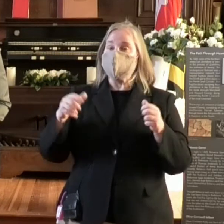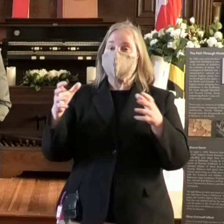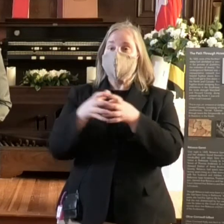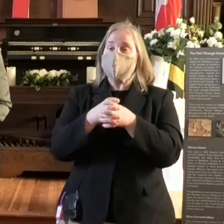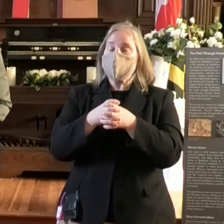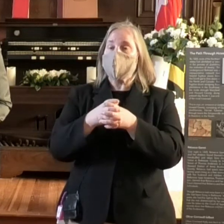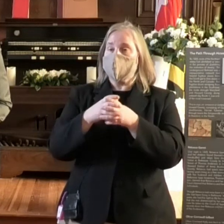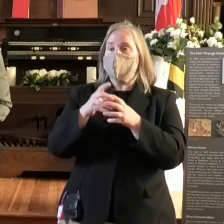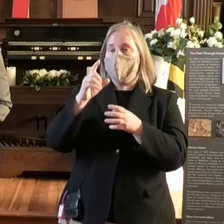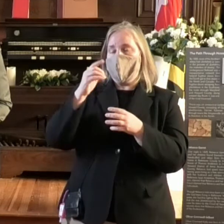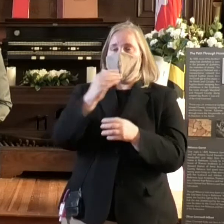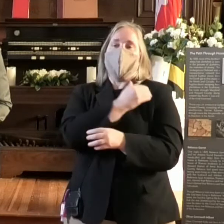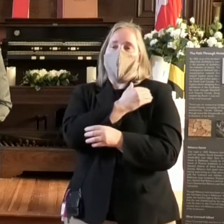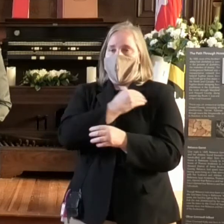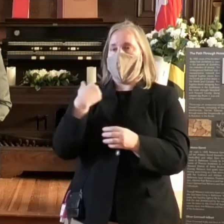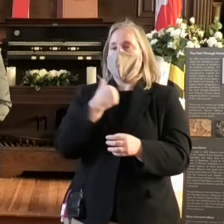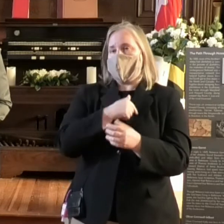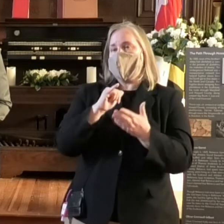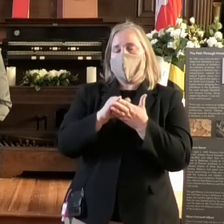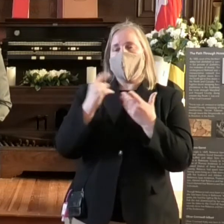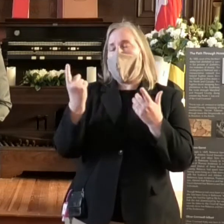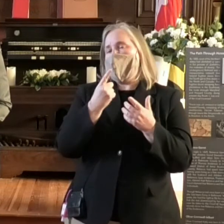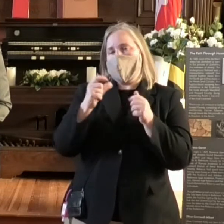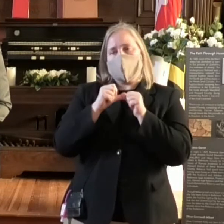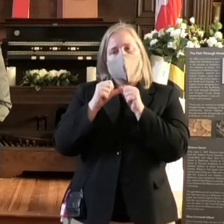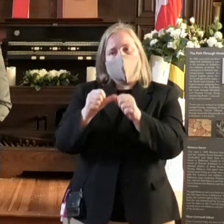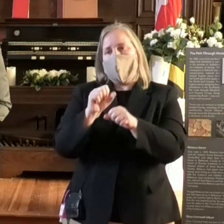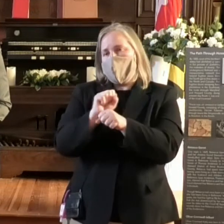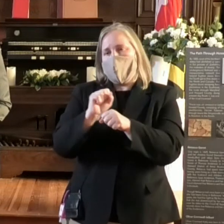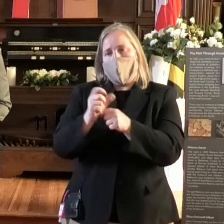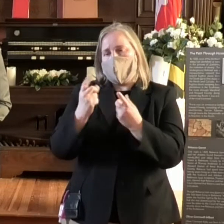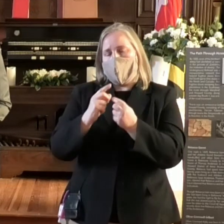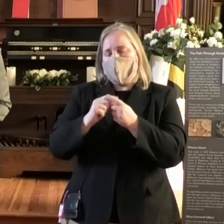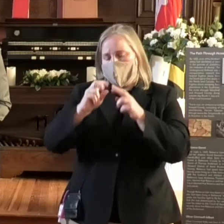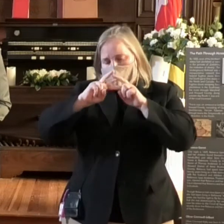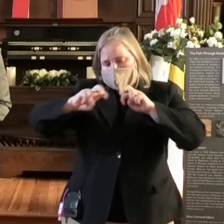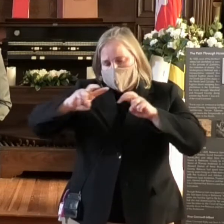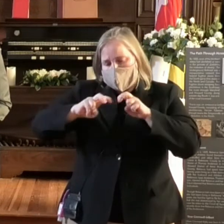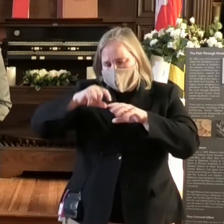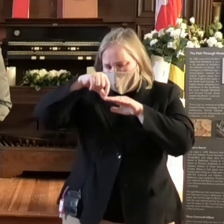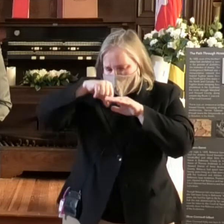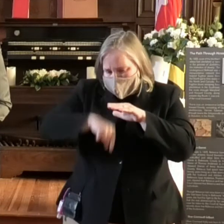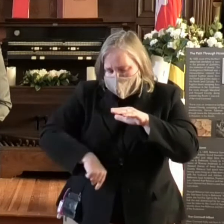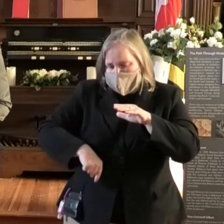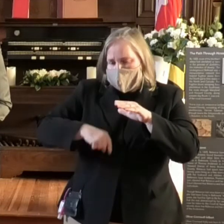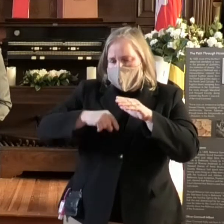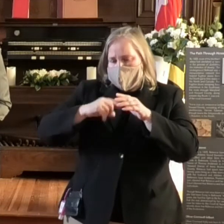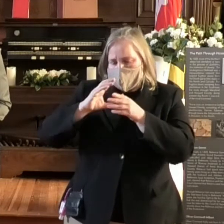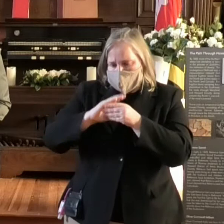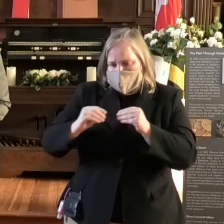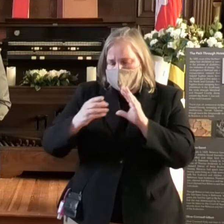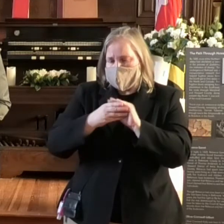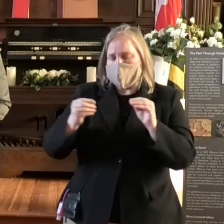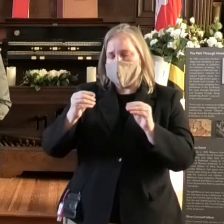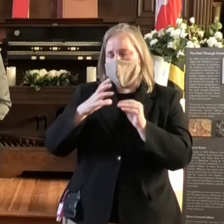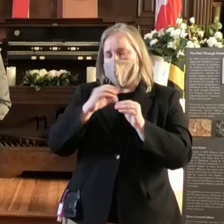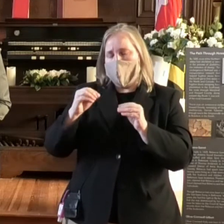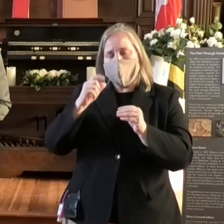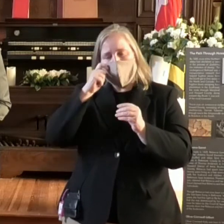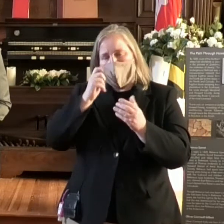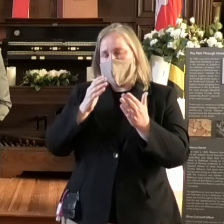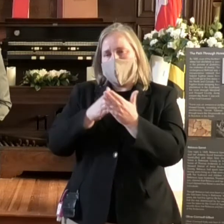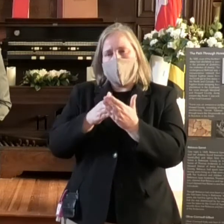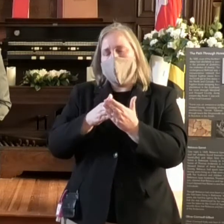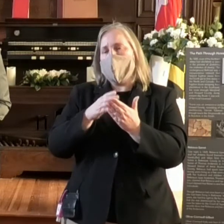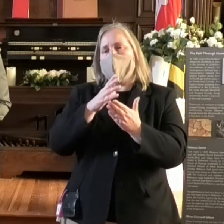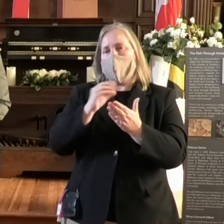is always work to do to unravel the deep threads of racism and historic erasure of